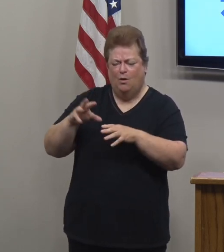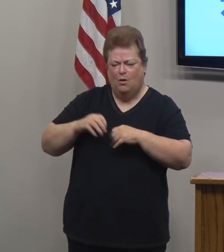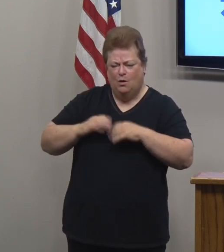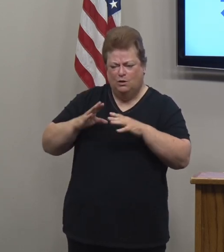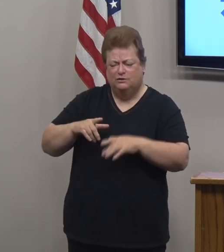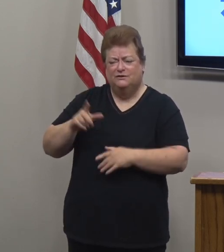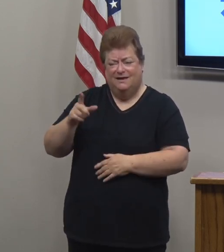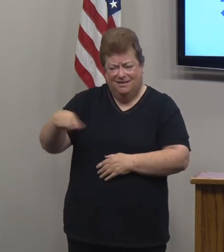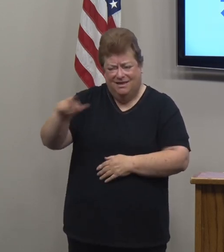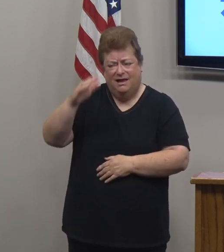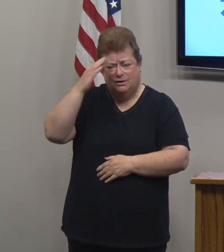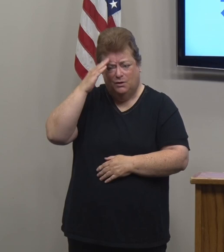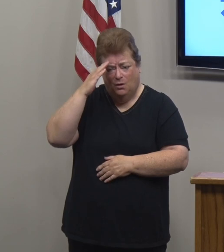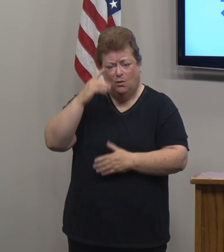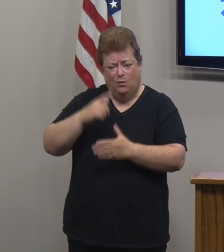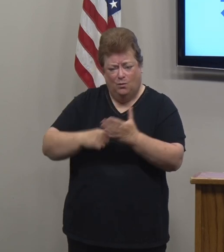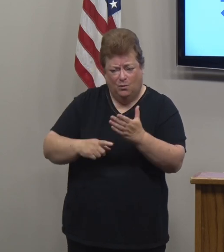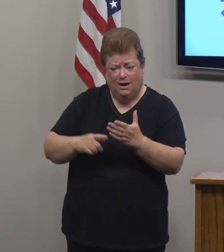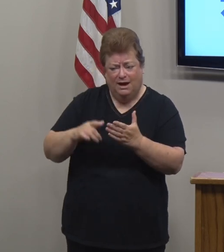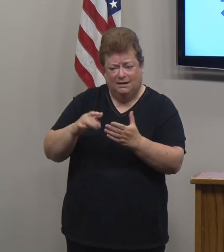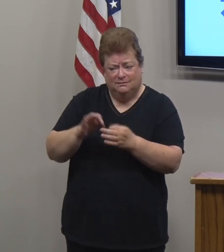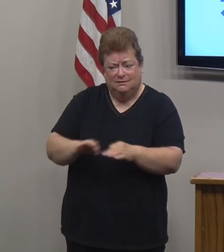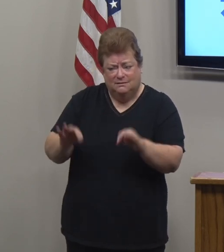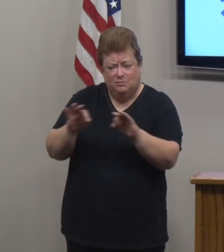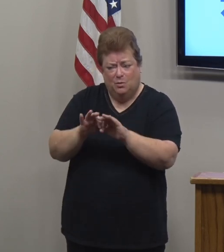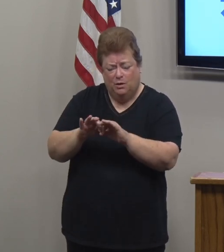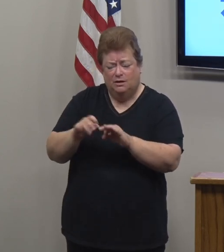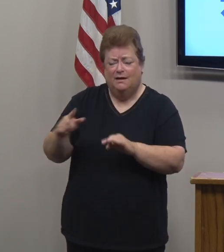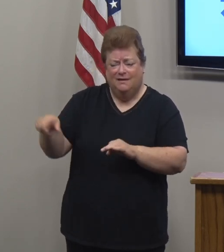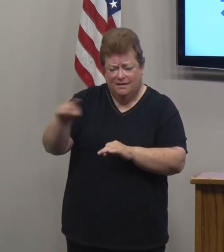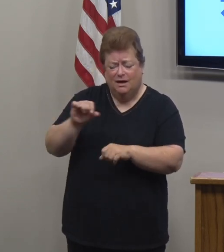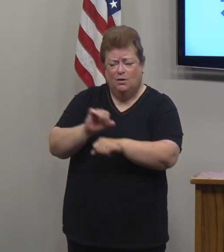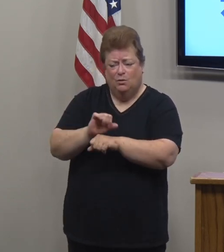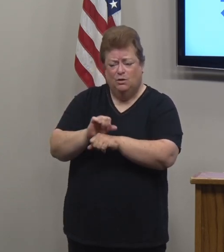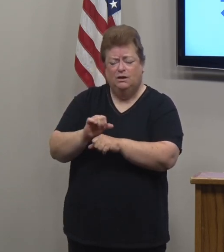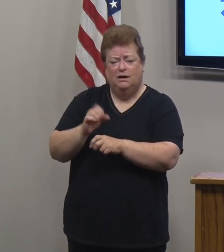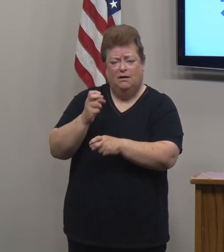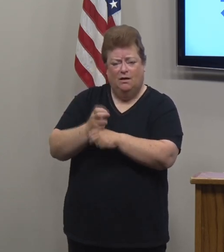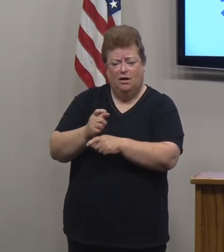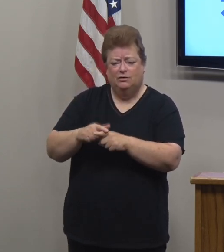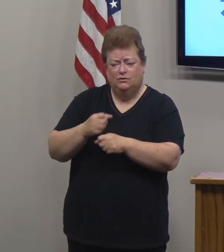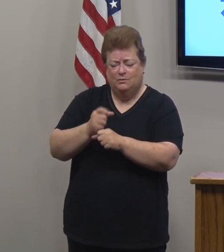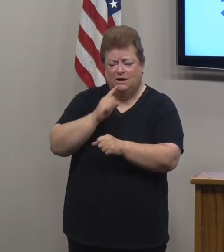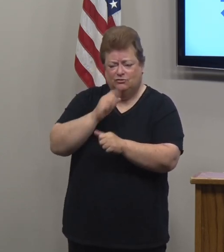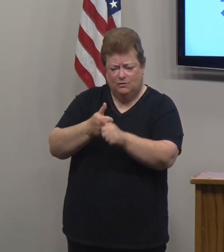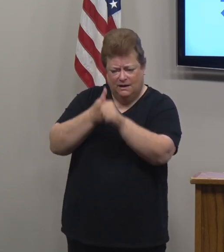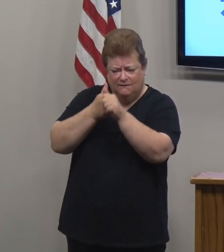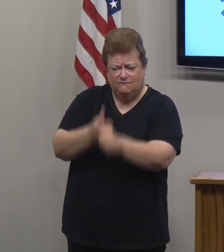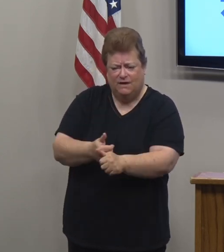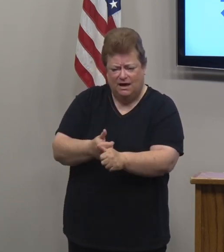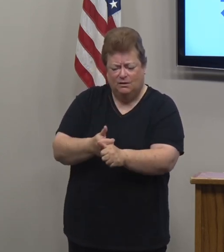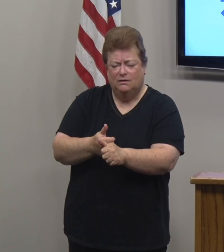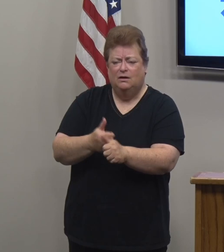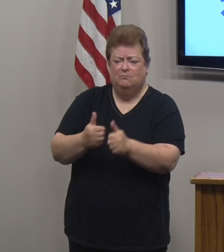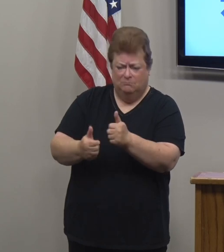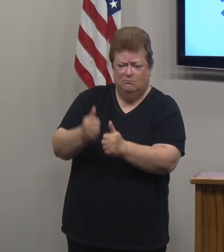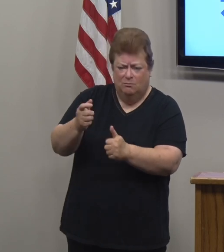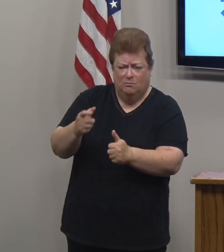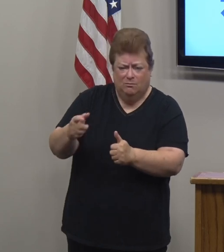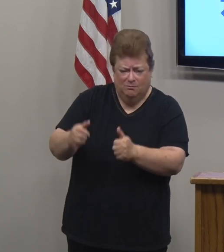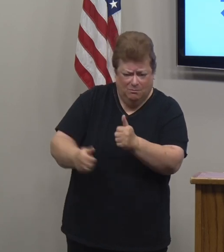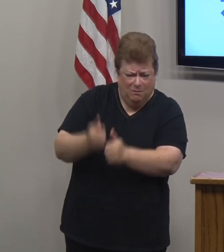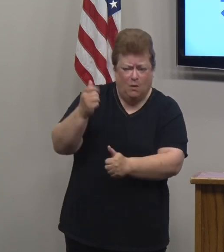stake, and they are trying to work very hard to make sure they're in compliance, the majority,